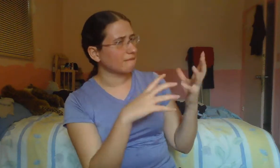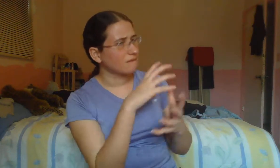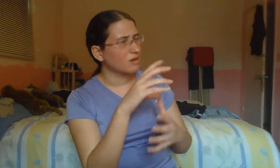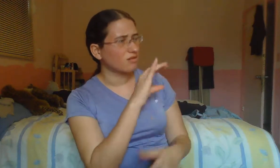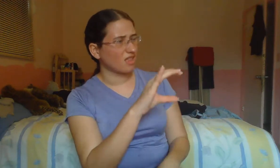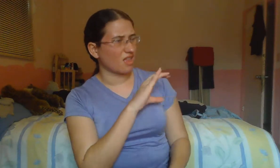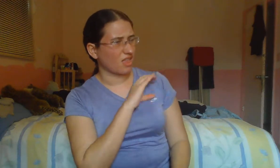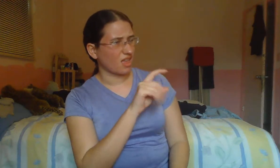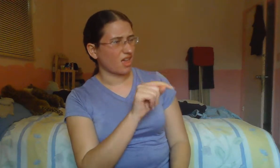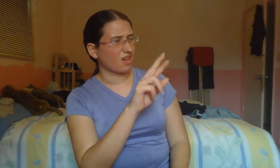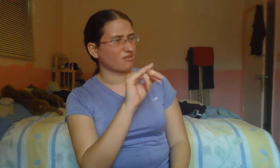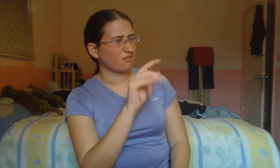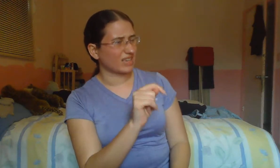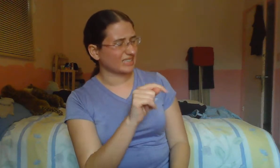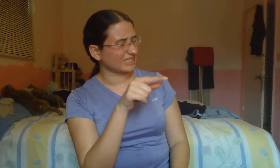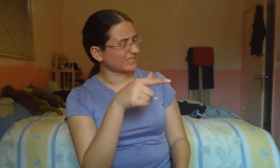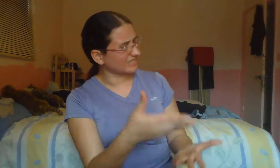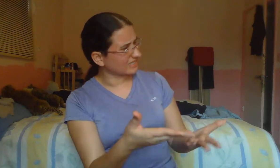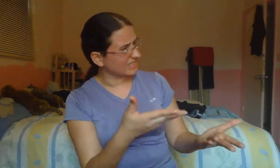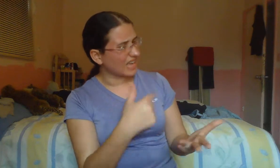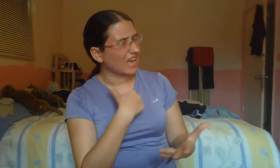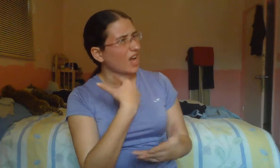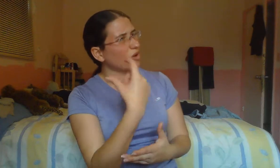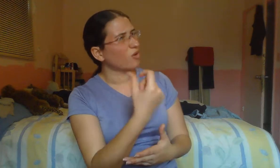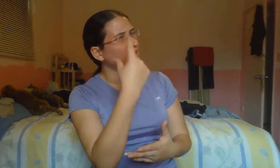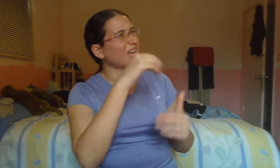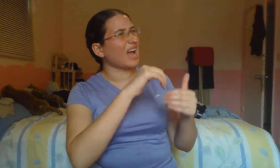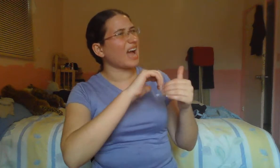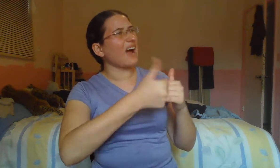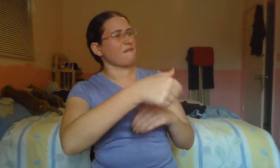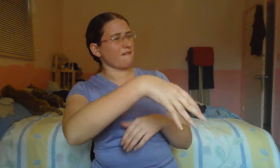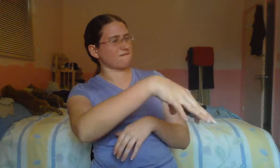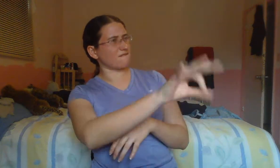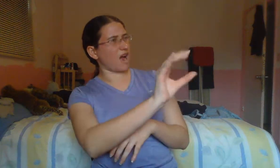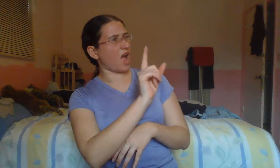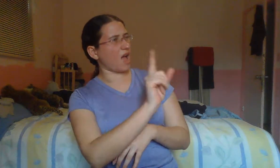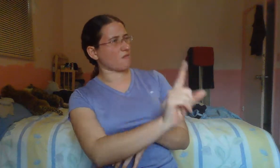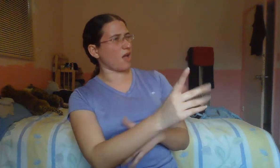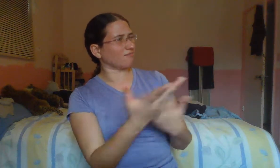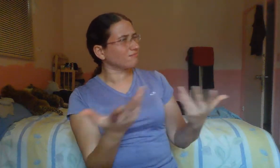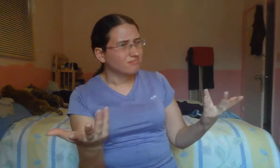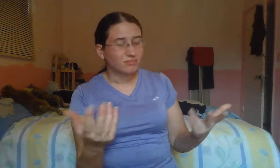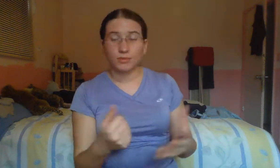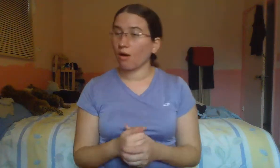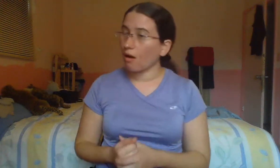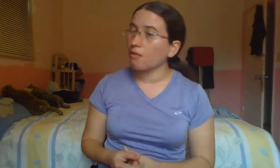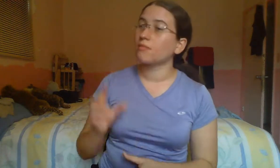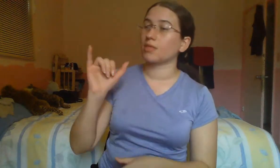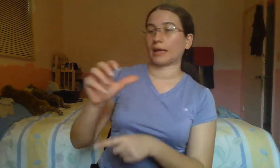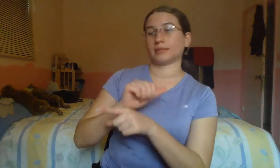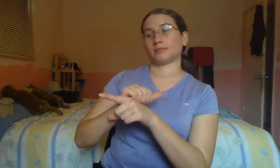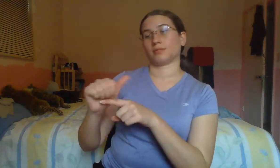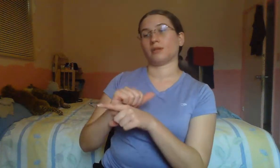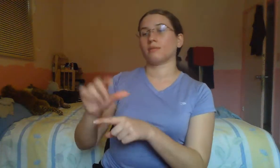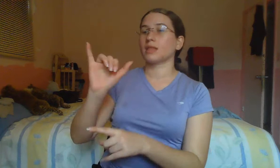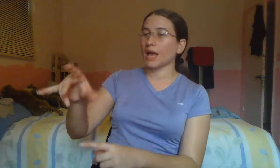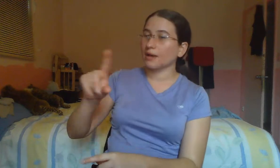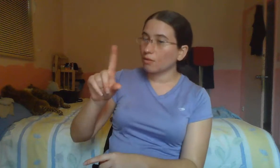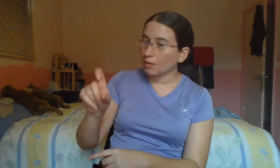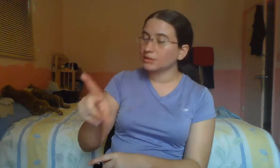I really don't understand how to find them. Okay, well, that's what we're going to practice today. You gave me the perfect question. We're going to